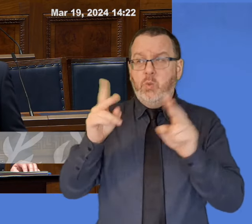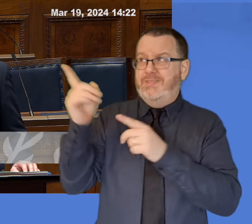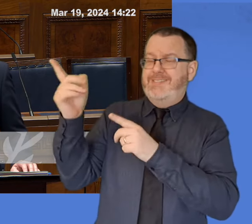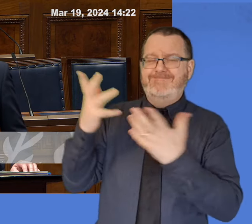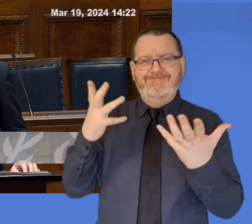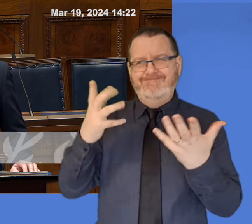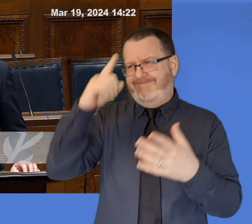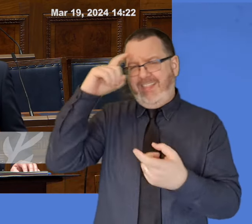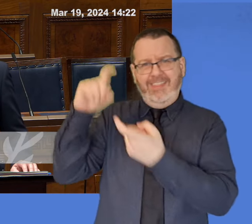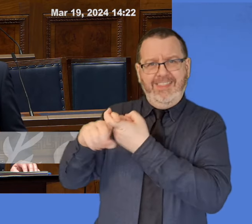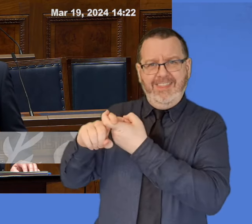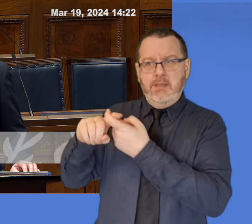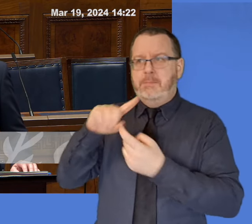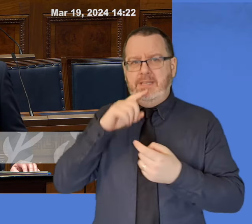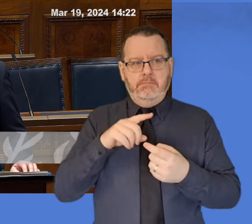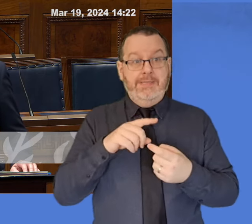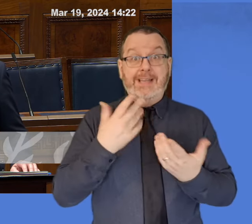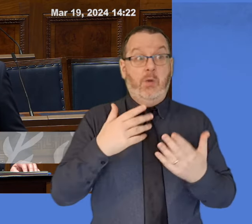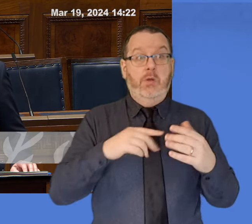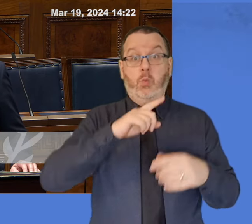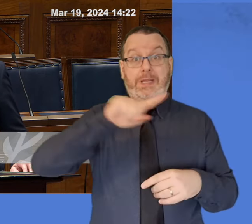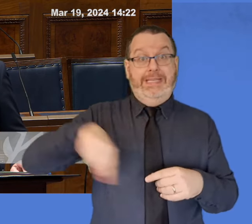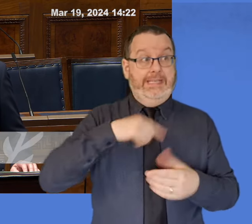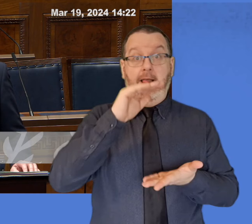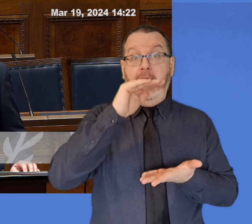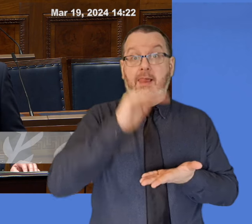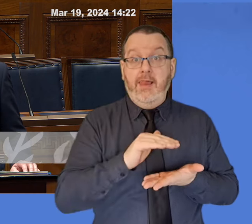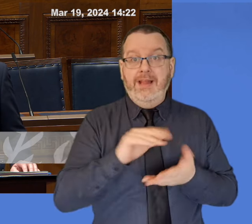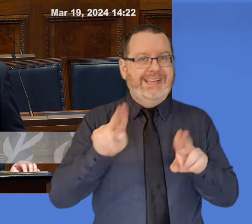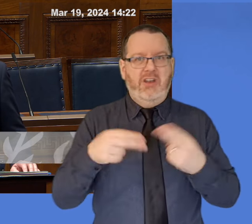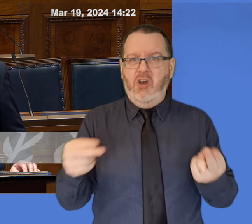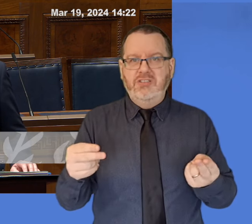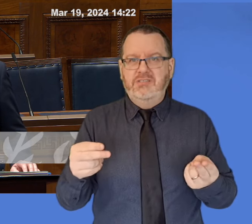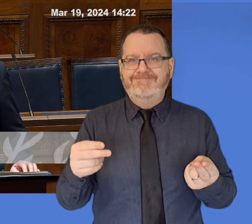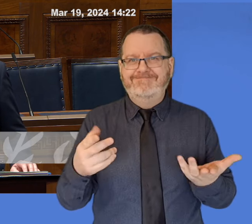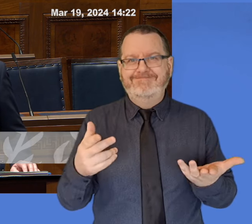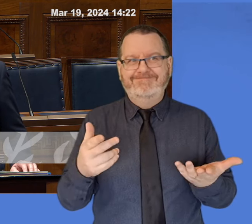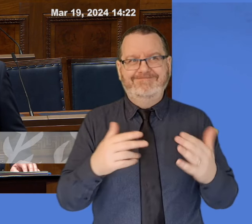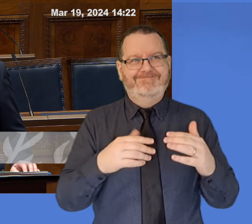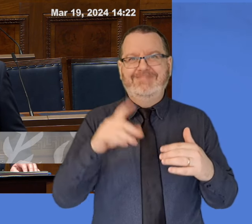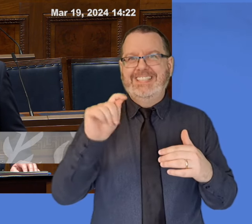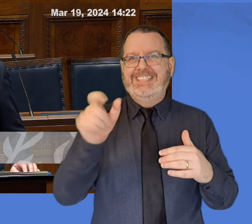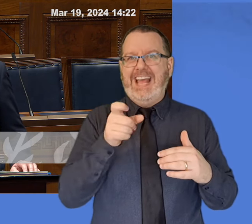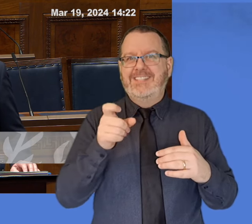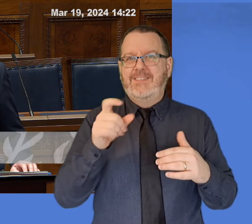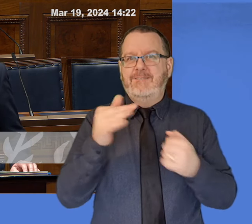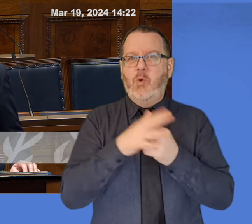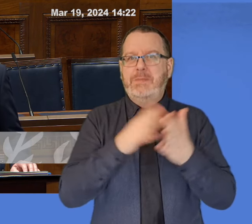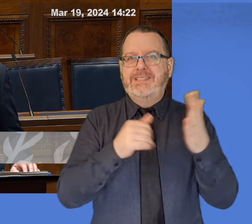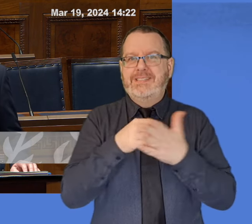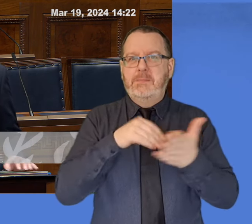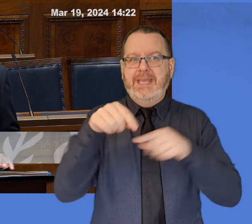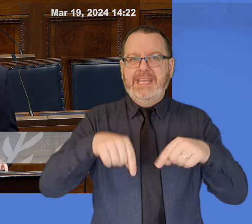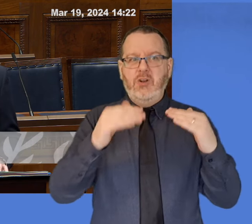if that situation changes, I think we can pursue this with some renewed opportunity. But as it